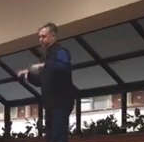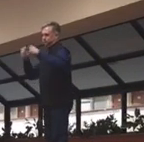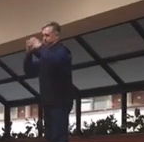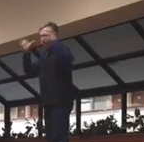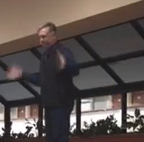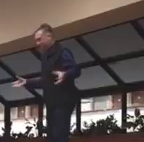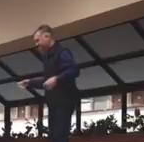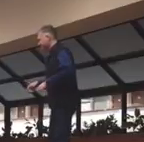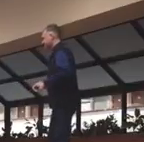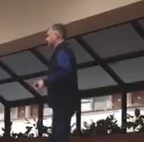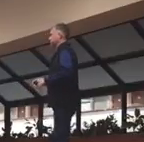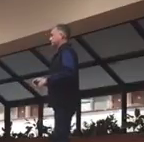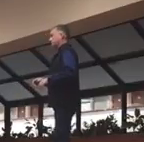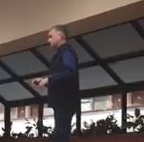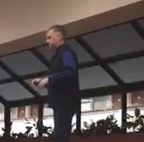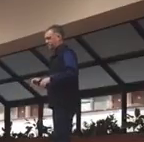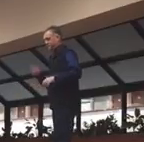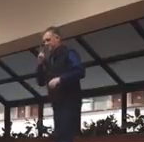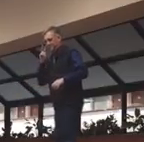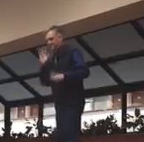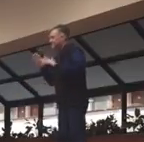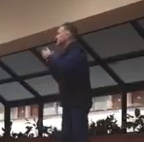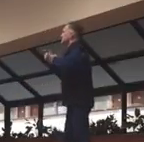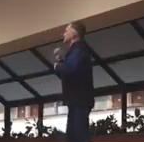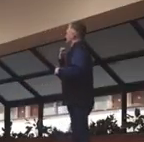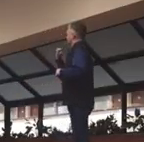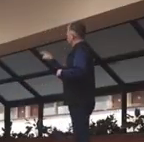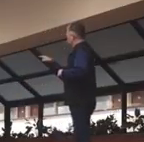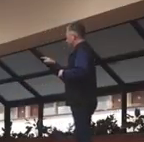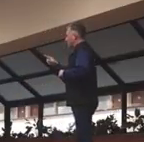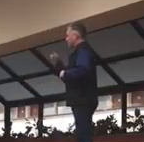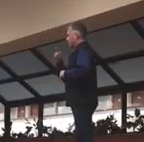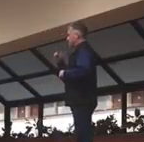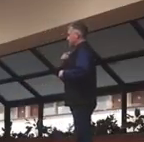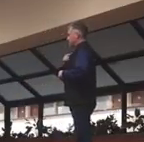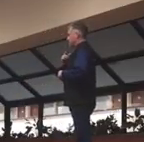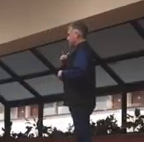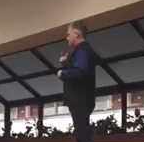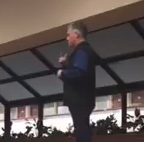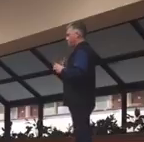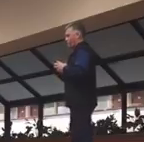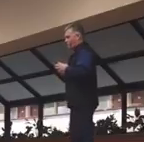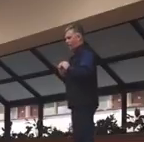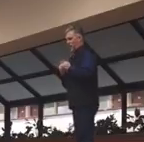I promise I won't keep hogging you all the time. We'll see though, who knows?